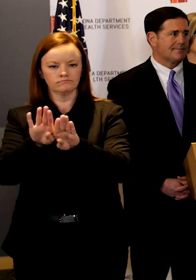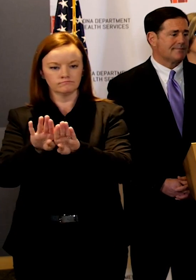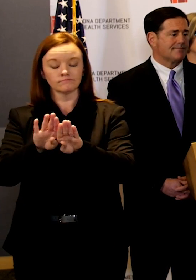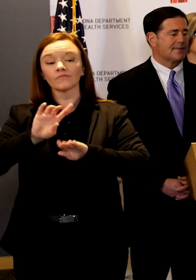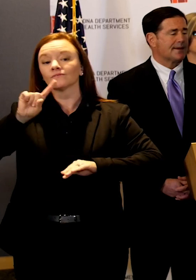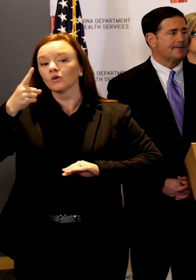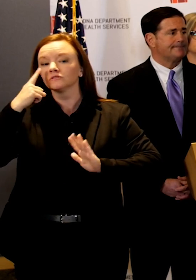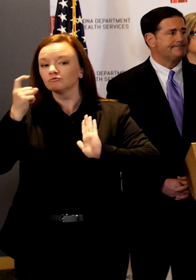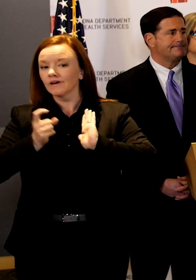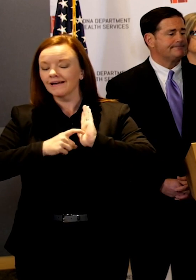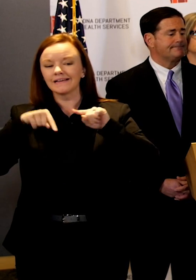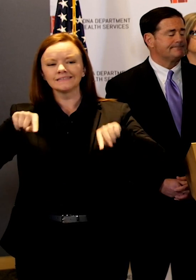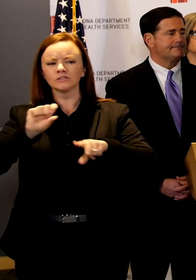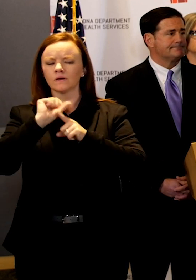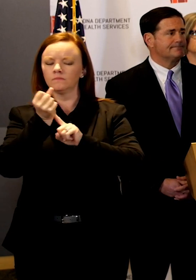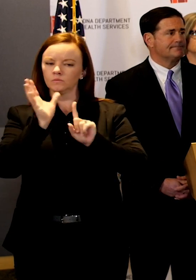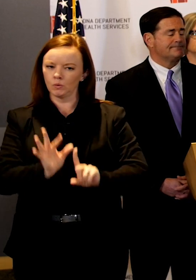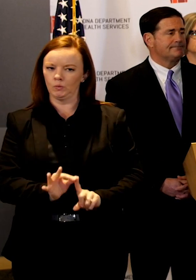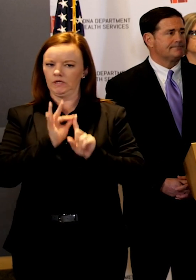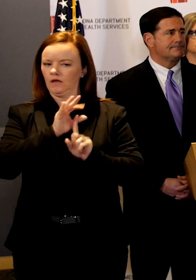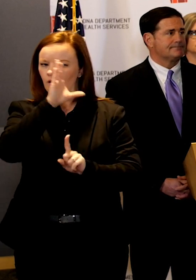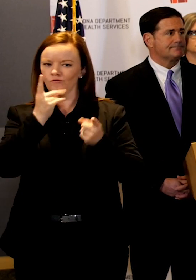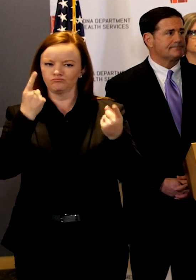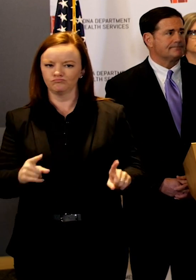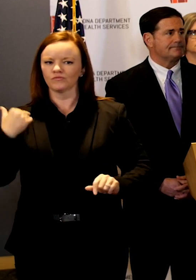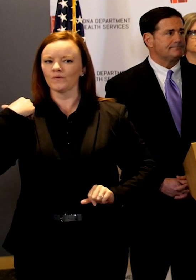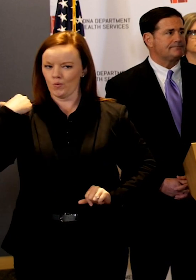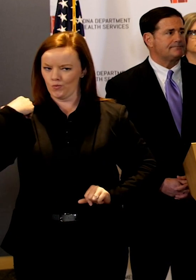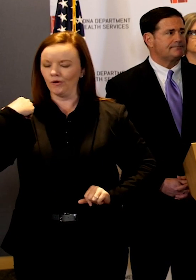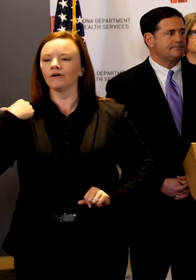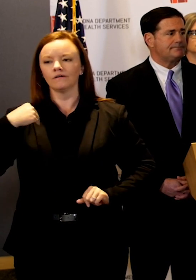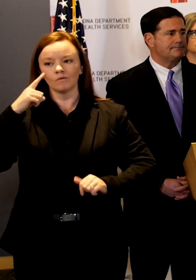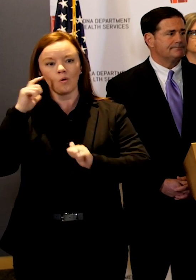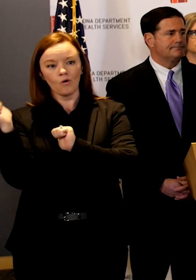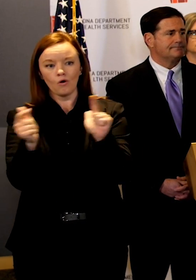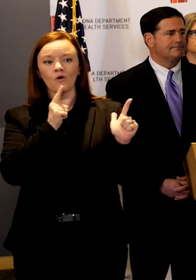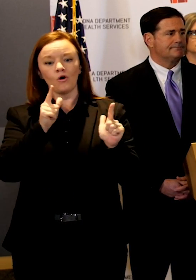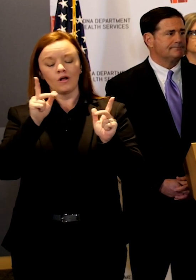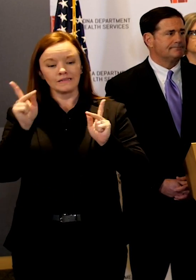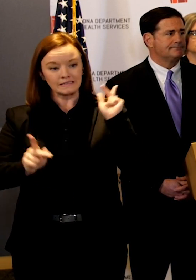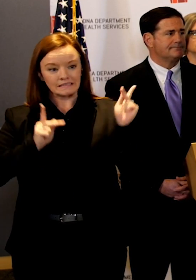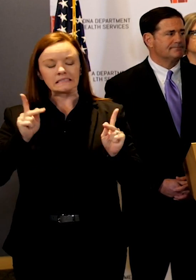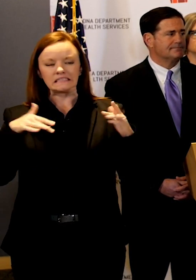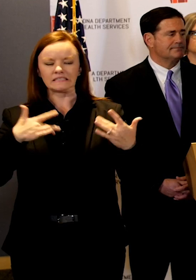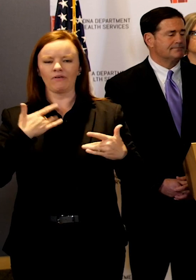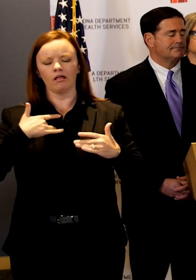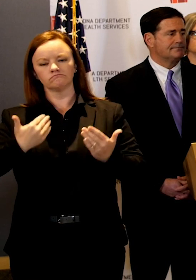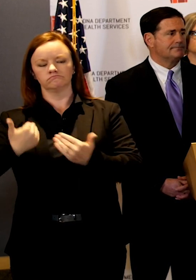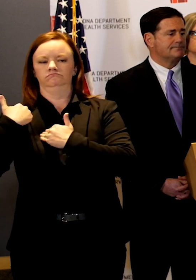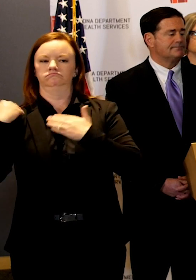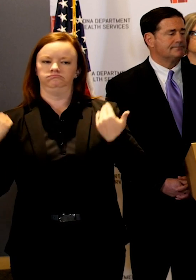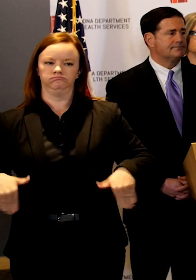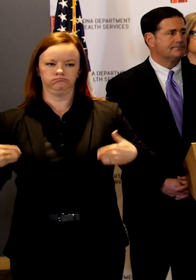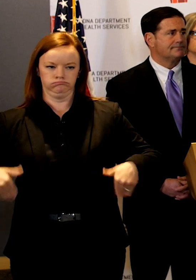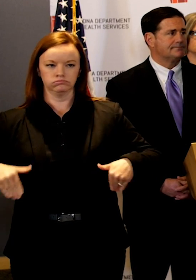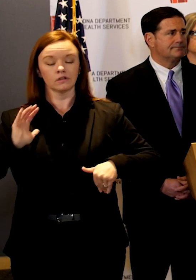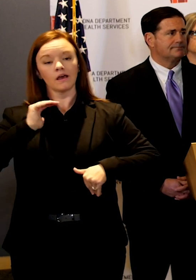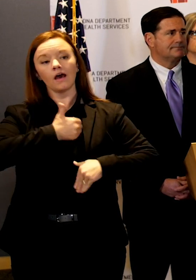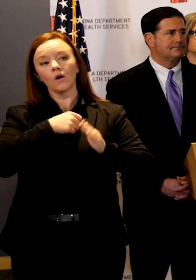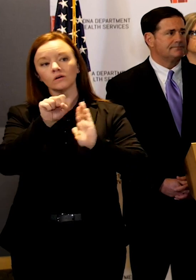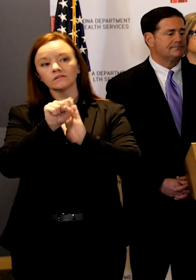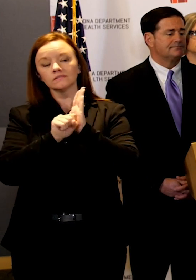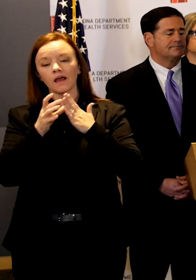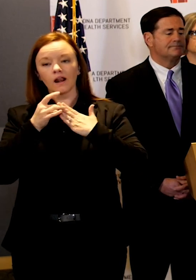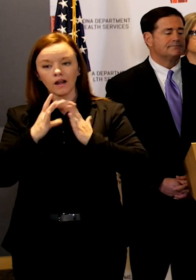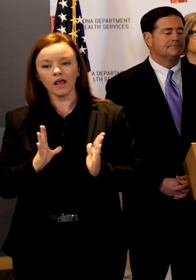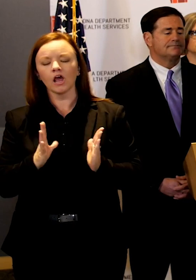unprecedented circumstances and that they place a heavy burden on every Arizonan. Our state leaders are committed to supporting our